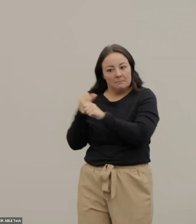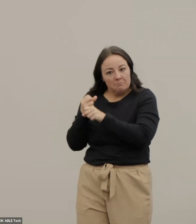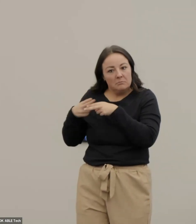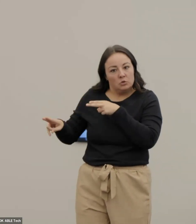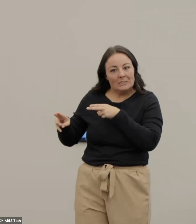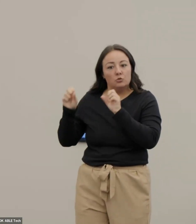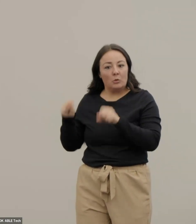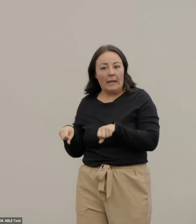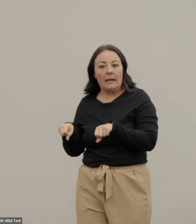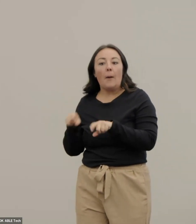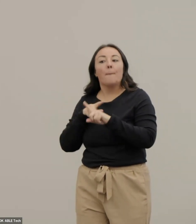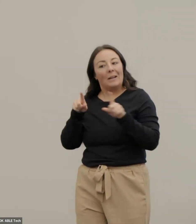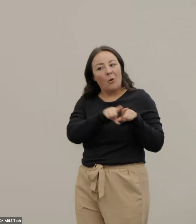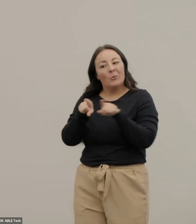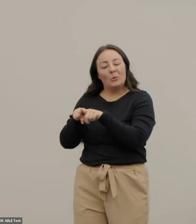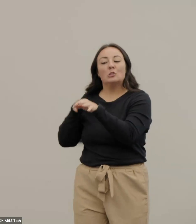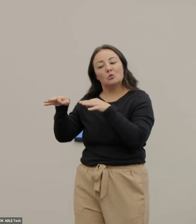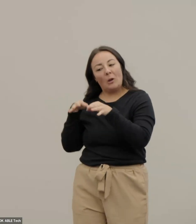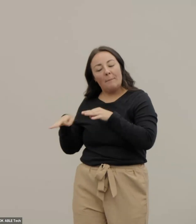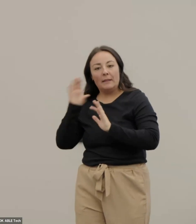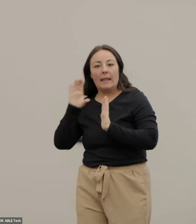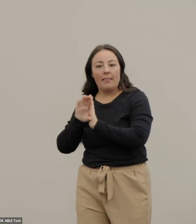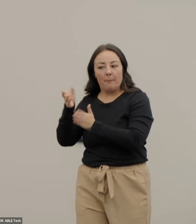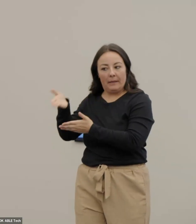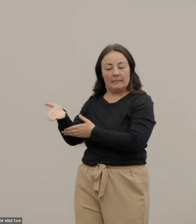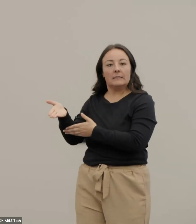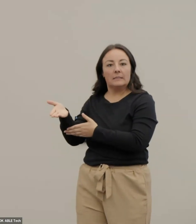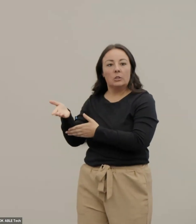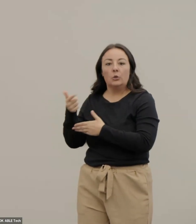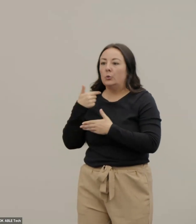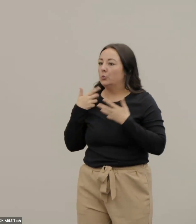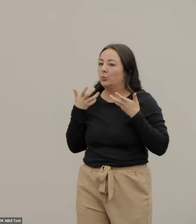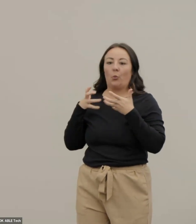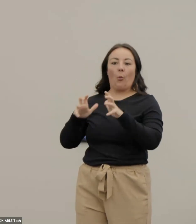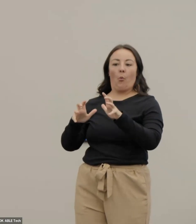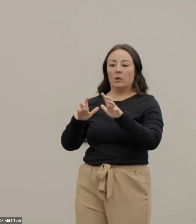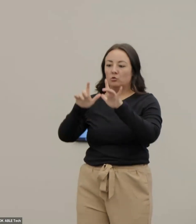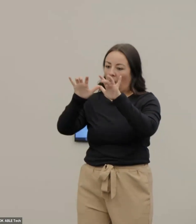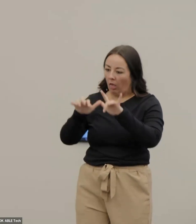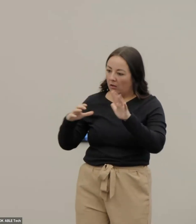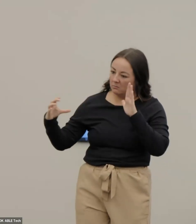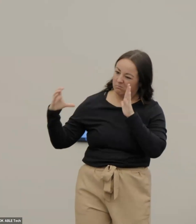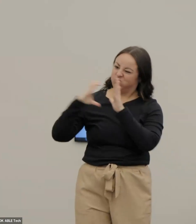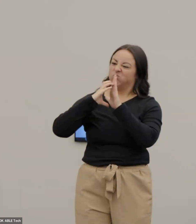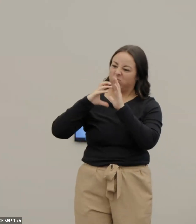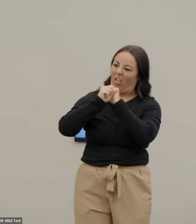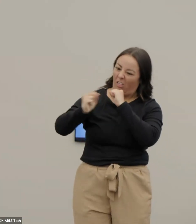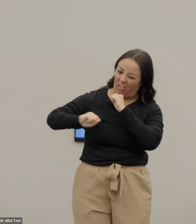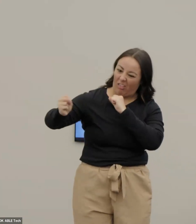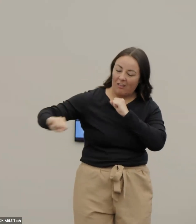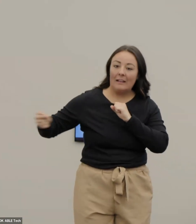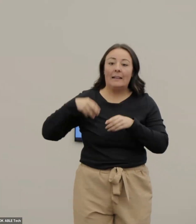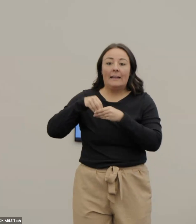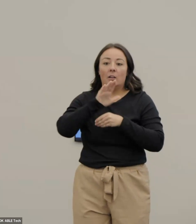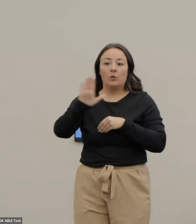describing the element, right? You do not want to write a novel in your alternate text, right?